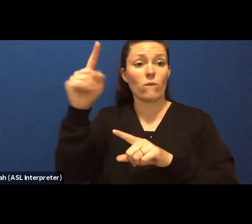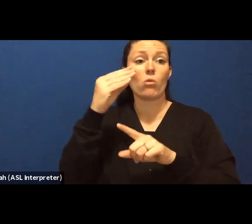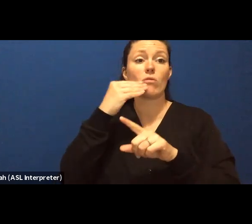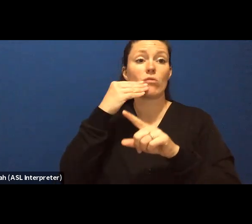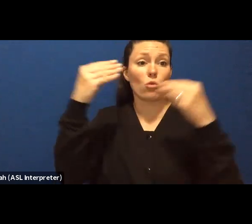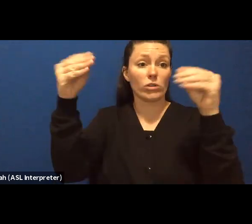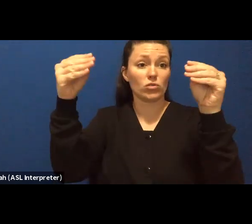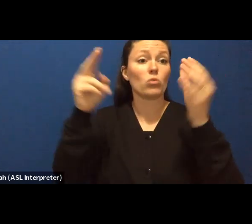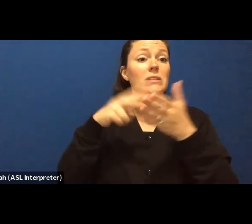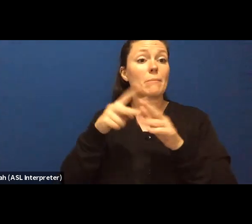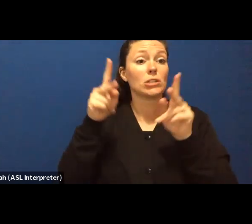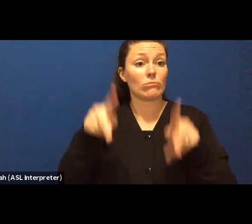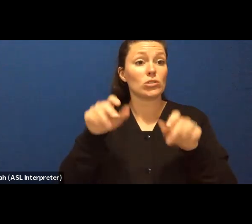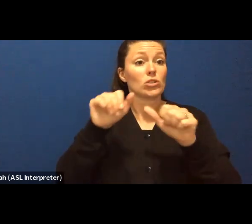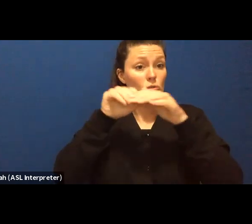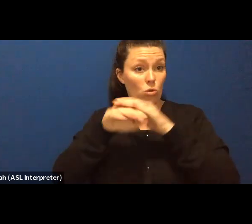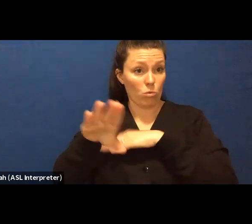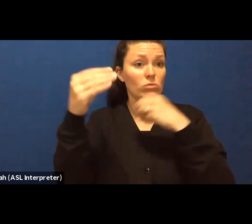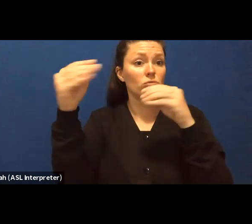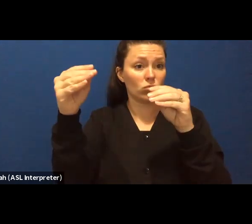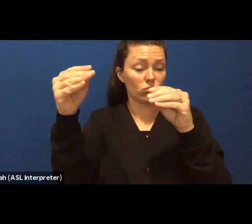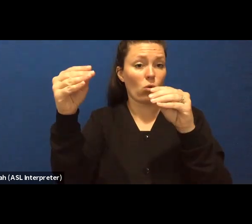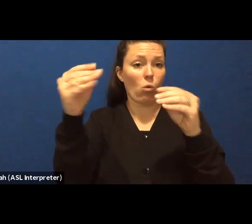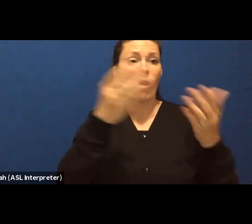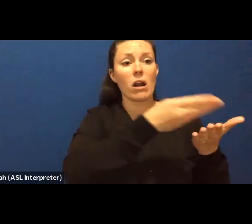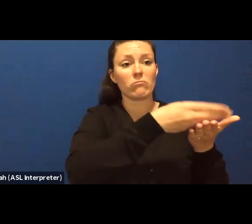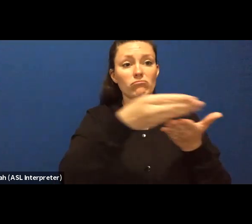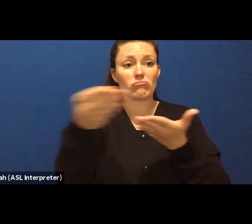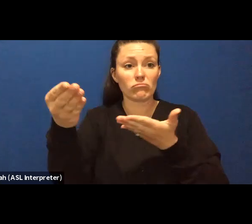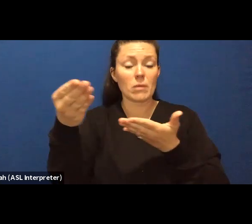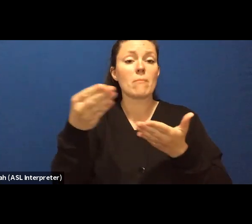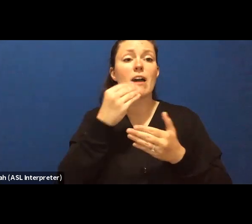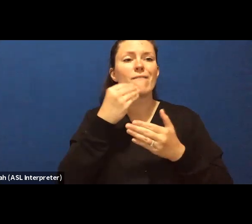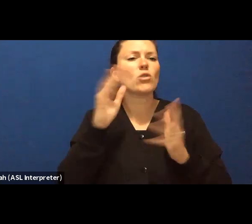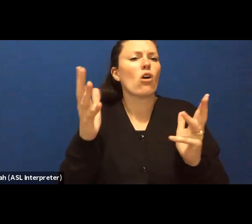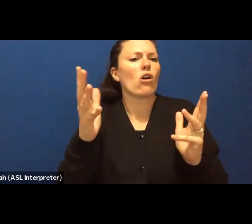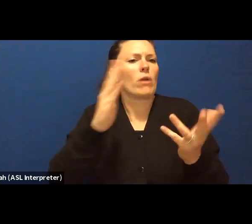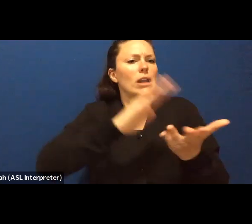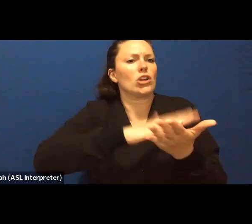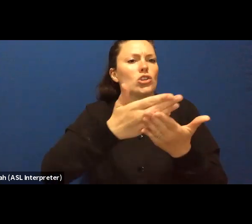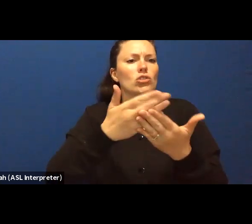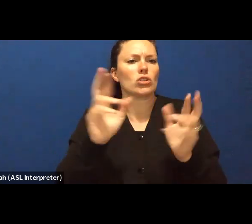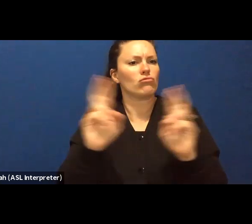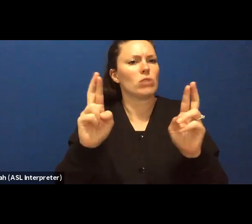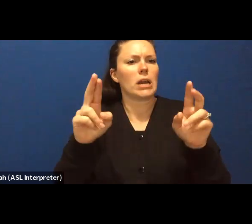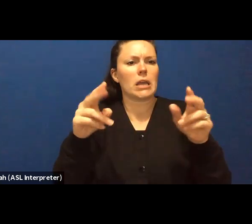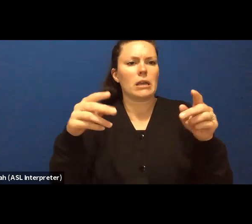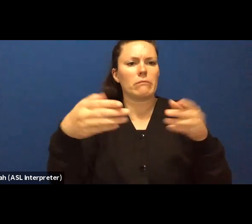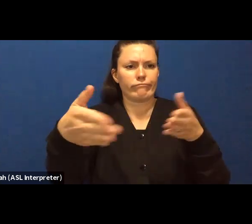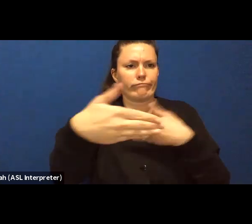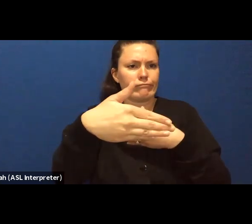to go into the grocery store. They could buy prepared meals. They could buy meals off of,